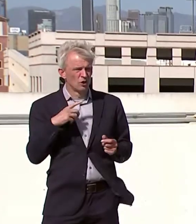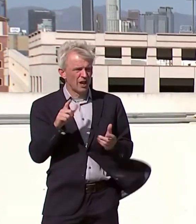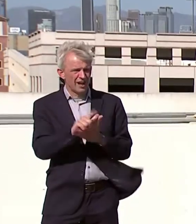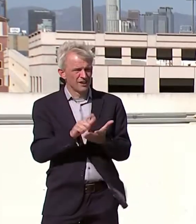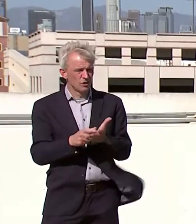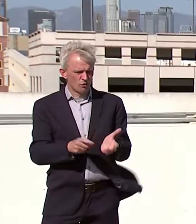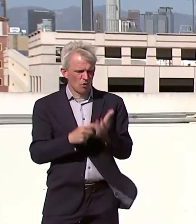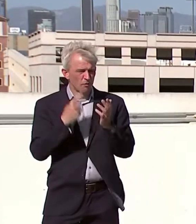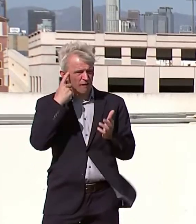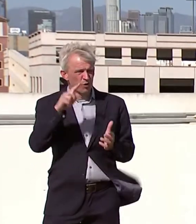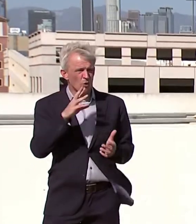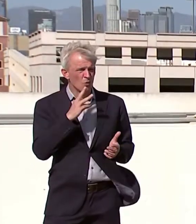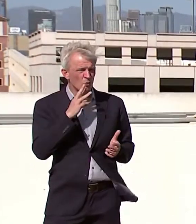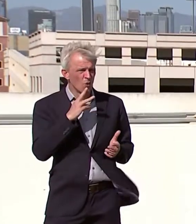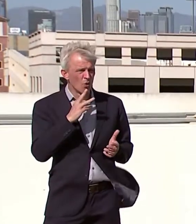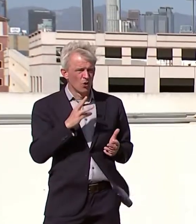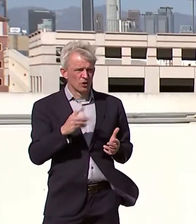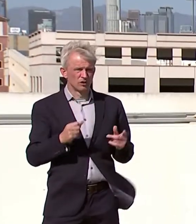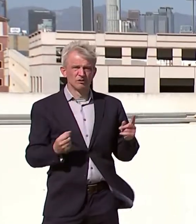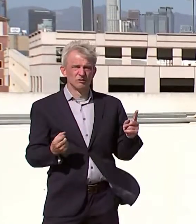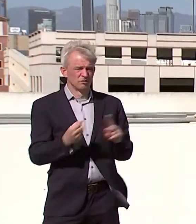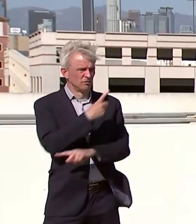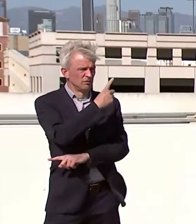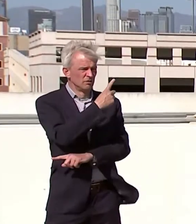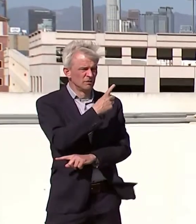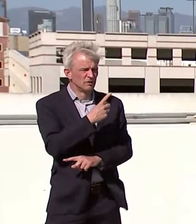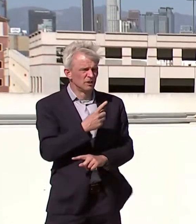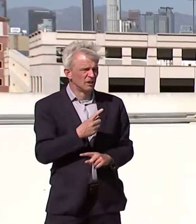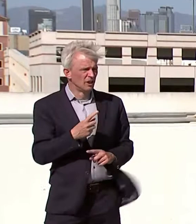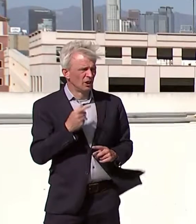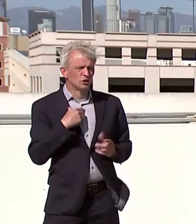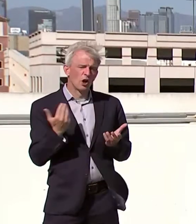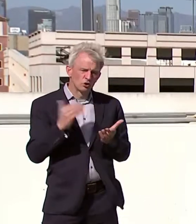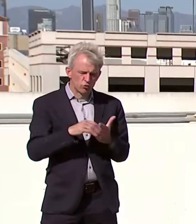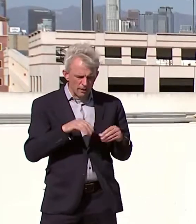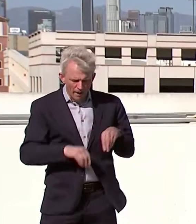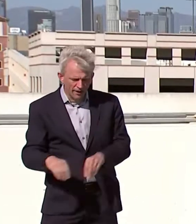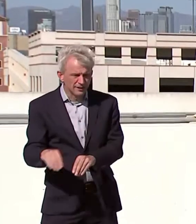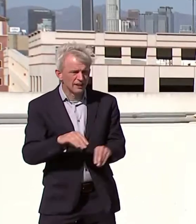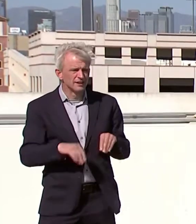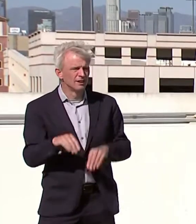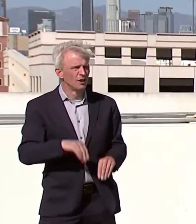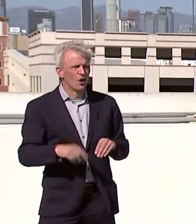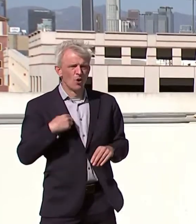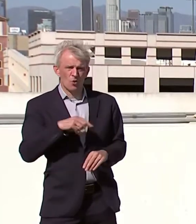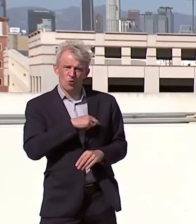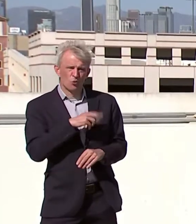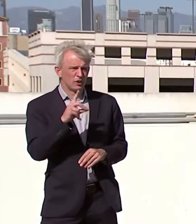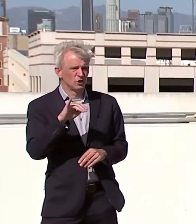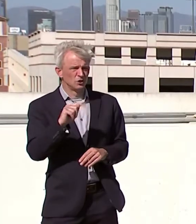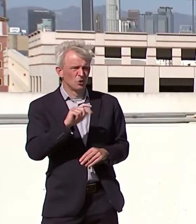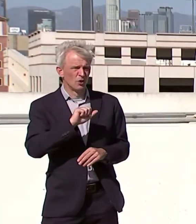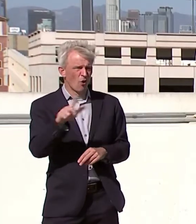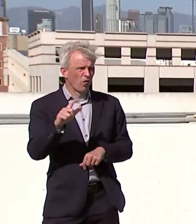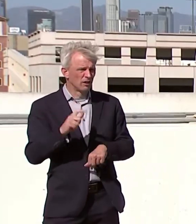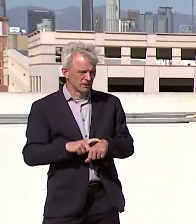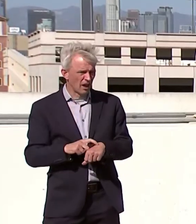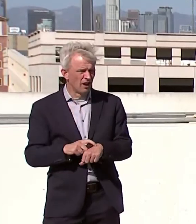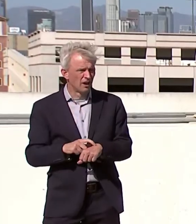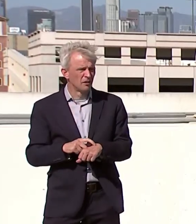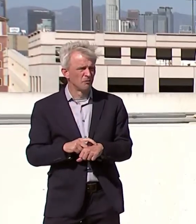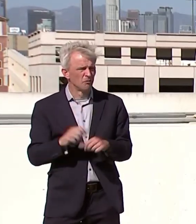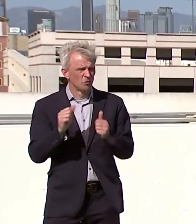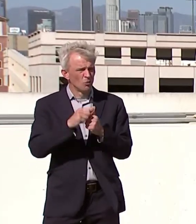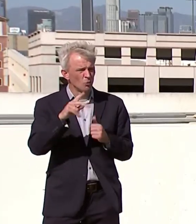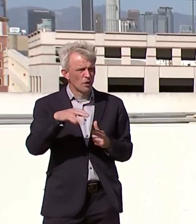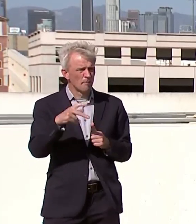water, go sideways, vandalism, replanting. We do this with parks all the time, but this has been, I think everybody who's been there,